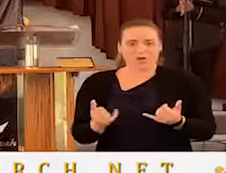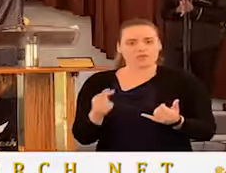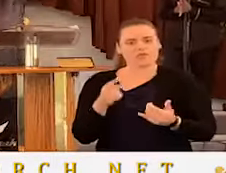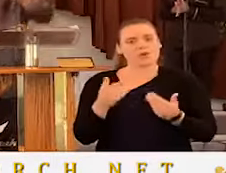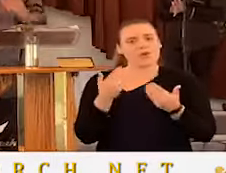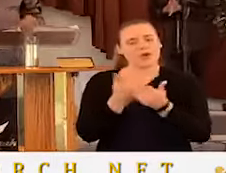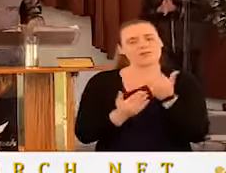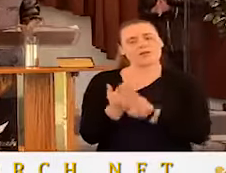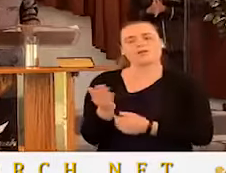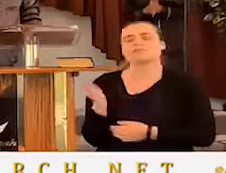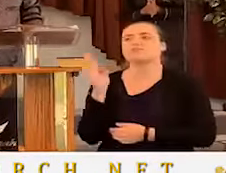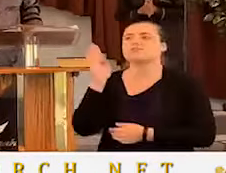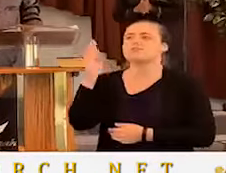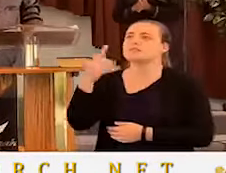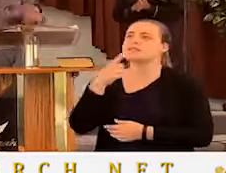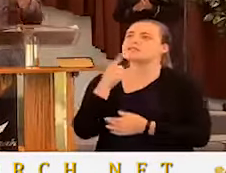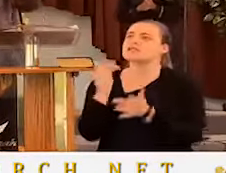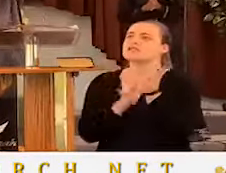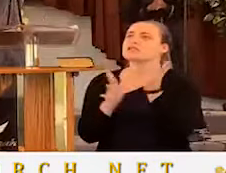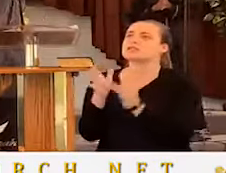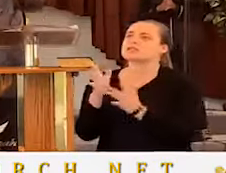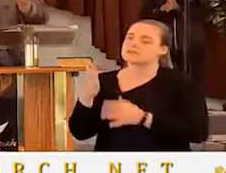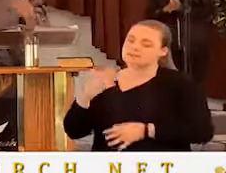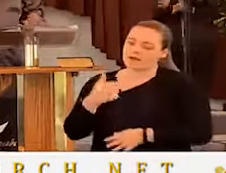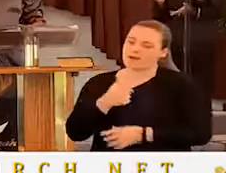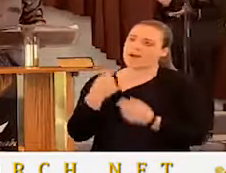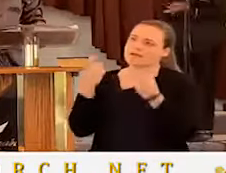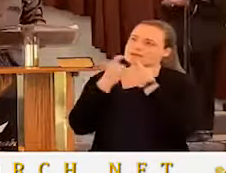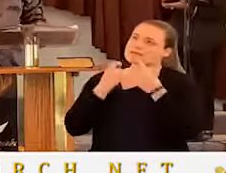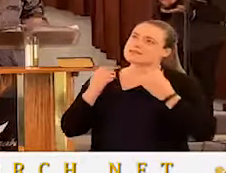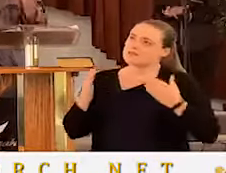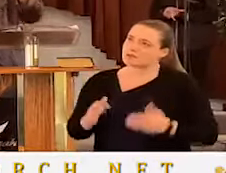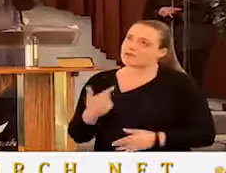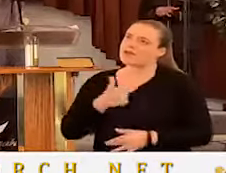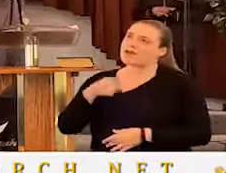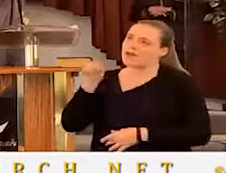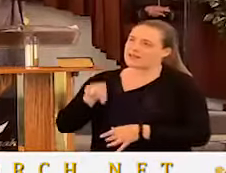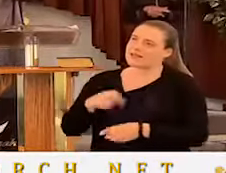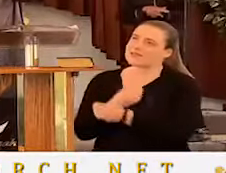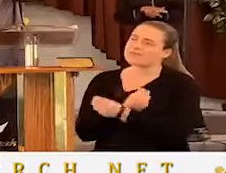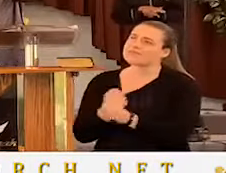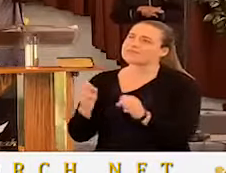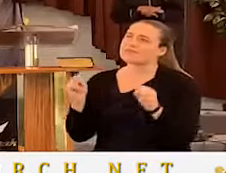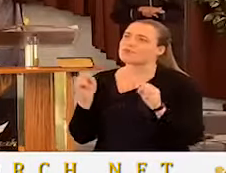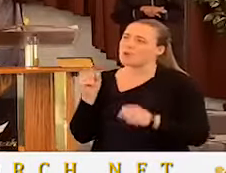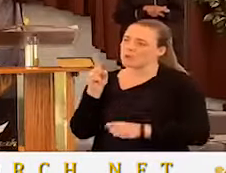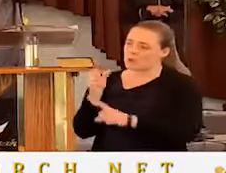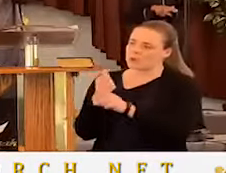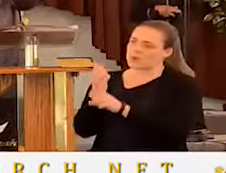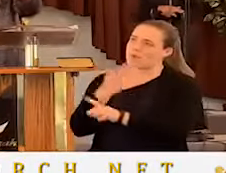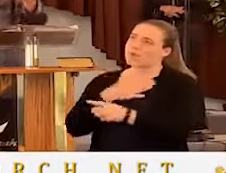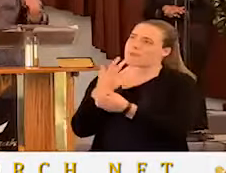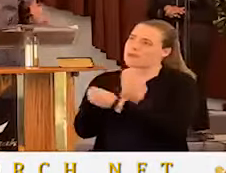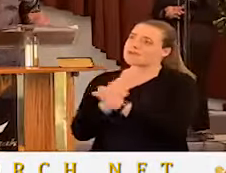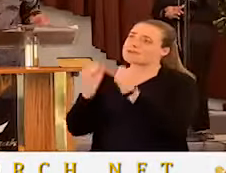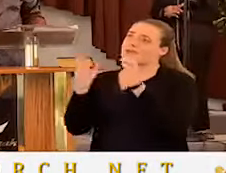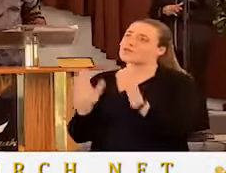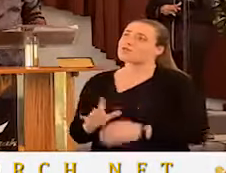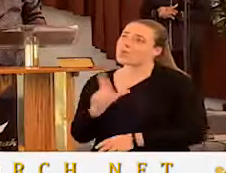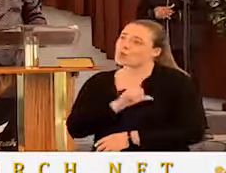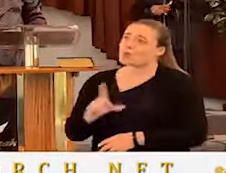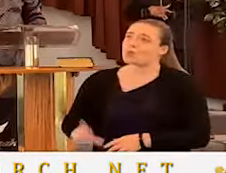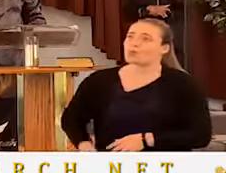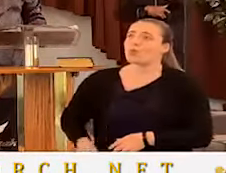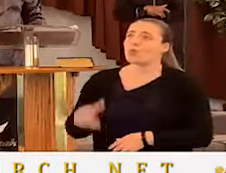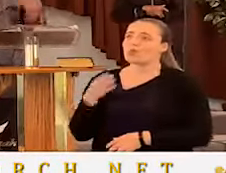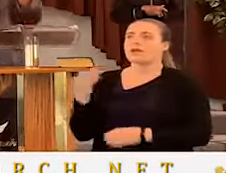Jesus, I am a sinner. I need to be saved. Yes. You are my Savior. You are my Savior. My Lord and